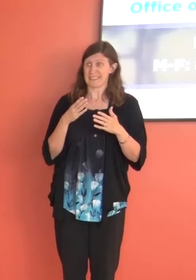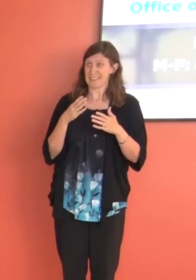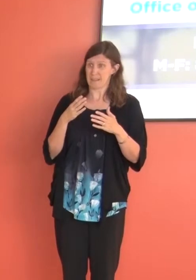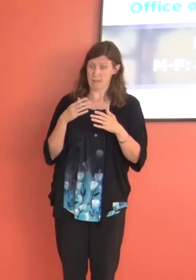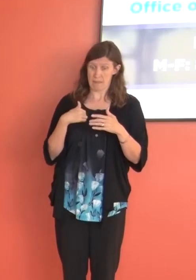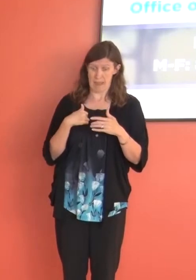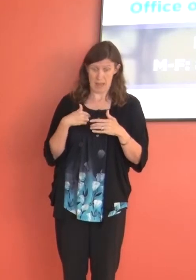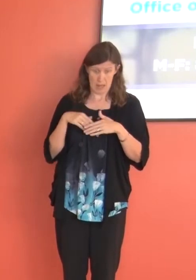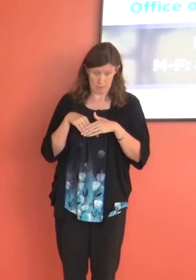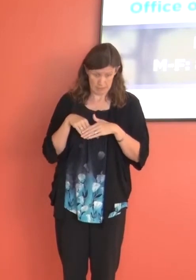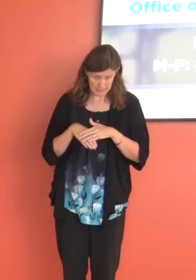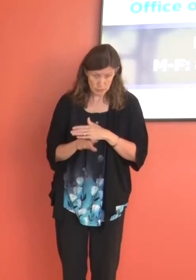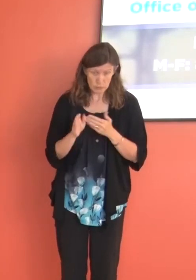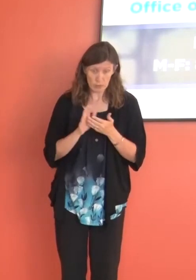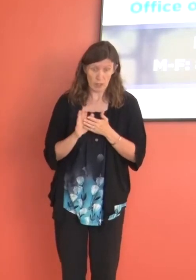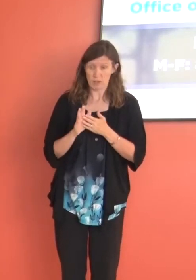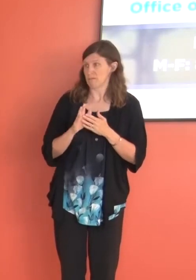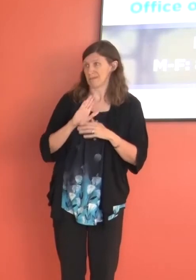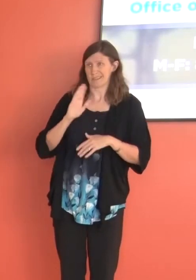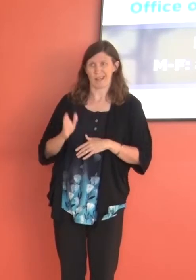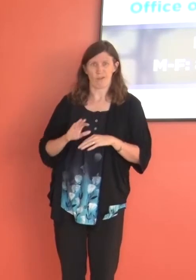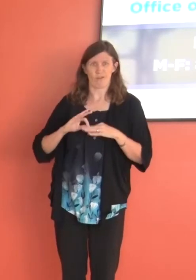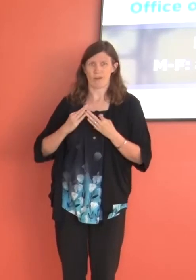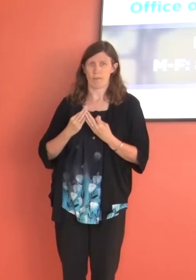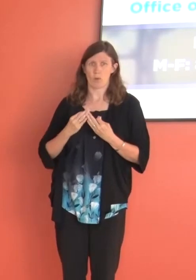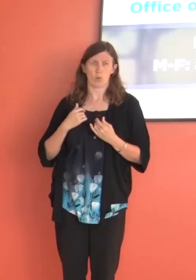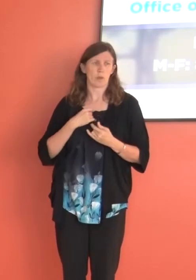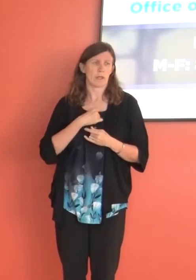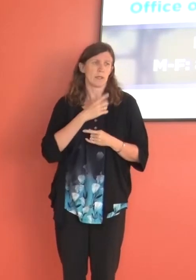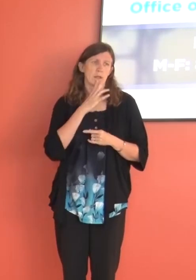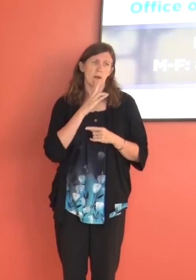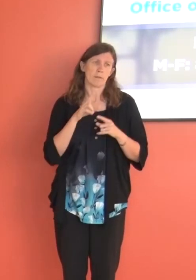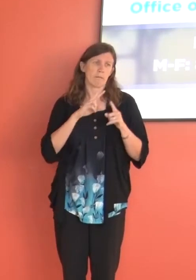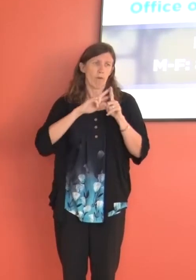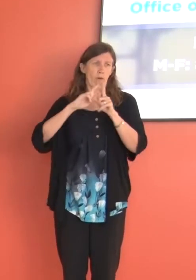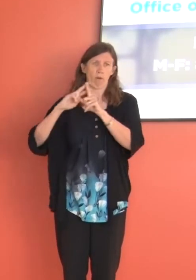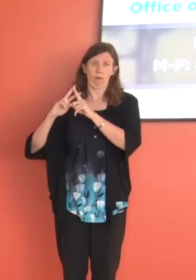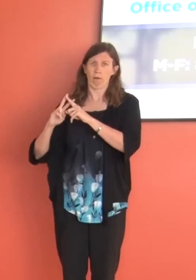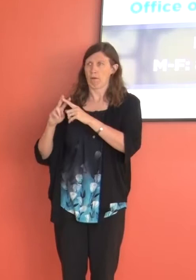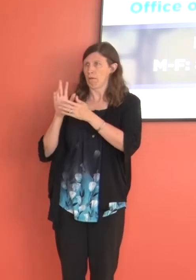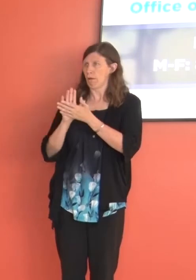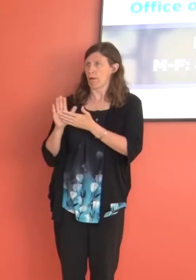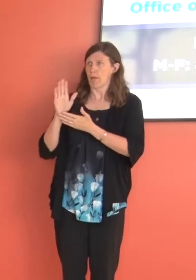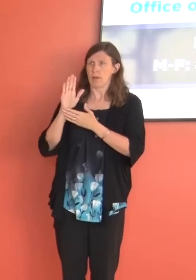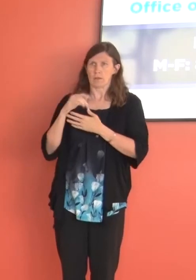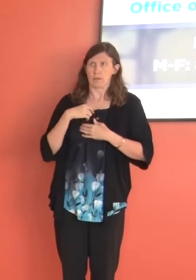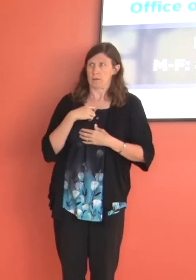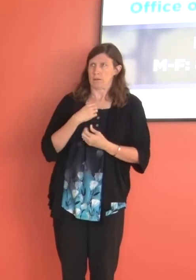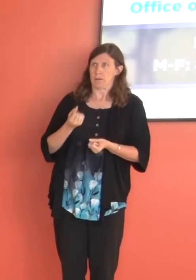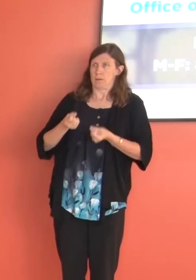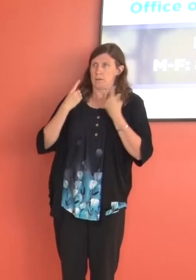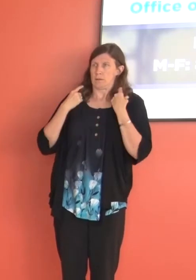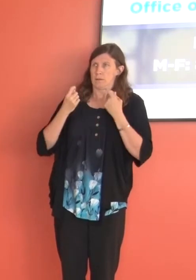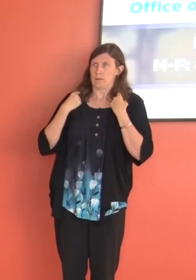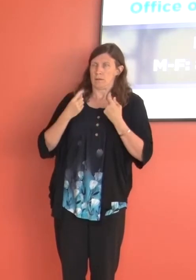to college, all of the academic speak, we create a whole glossary for people to understand. It can be very intimidating. We want